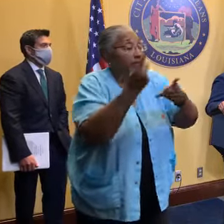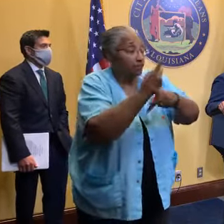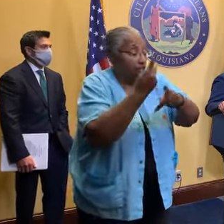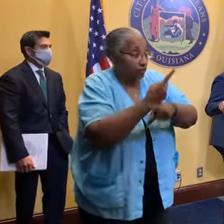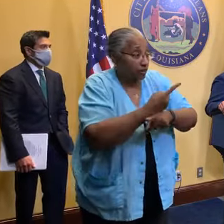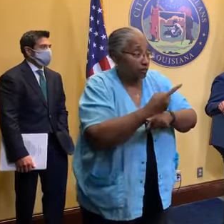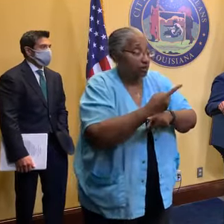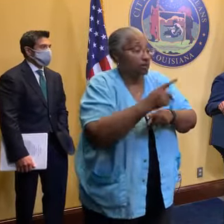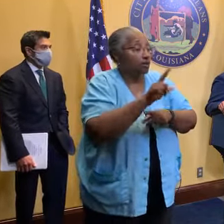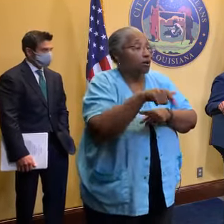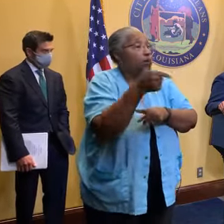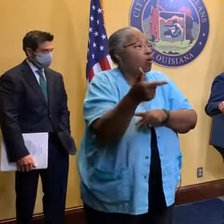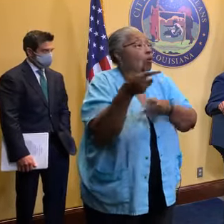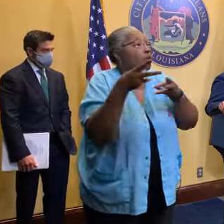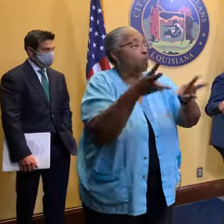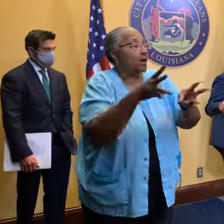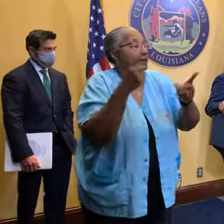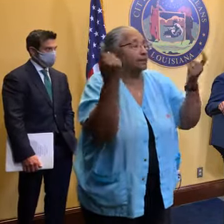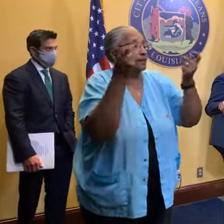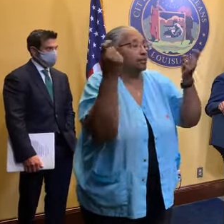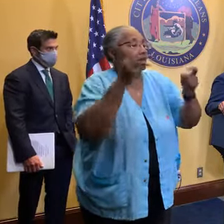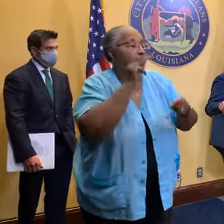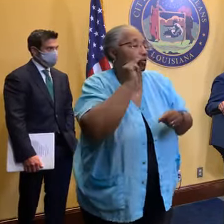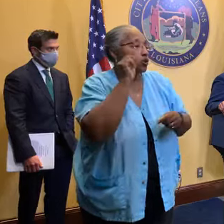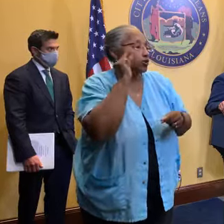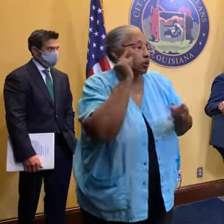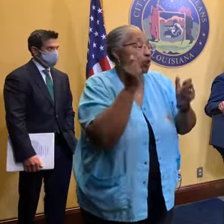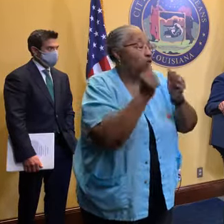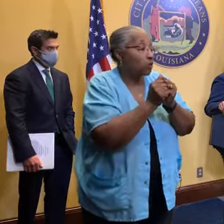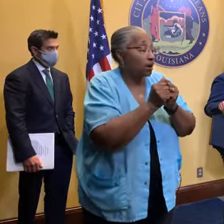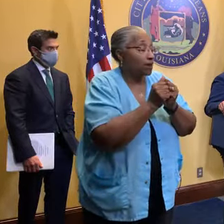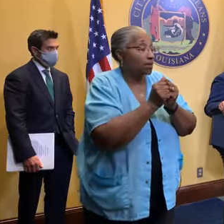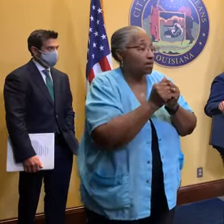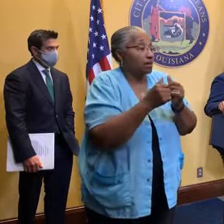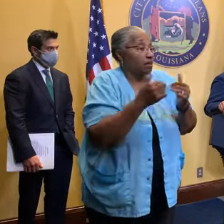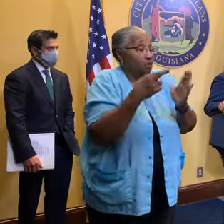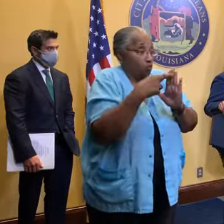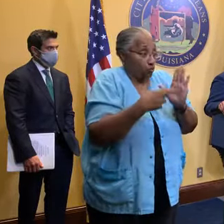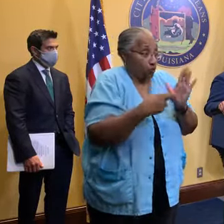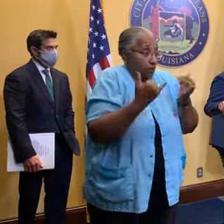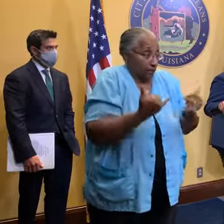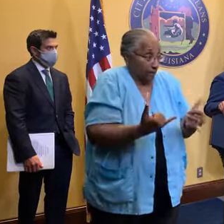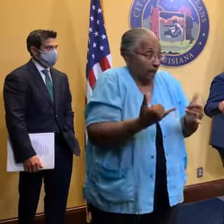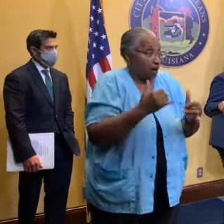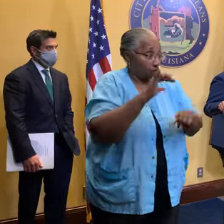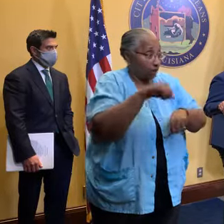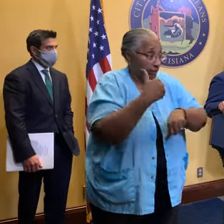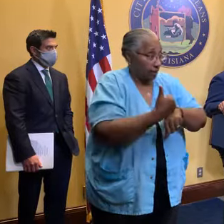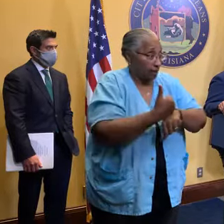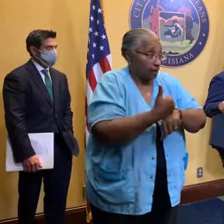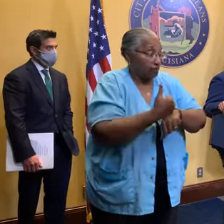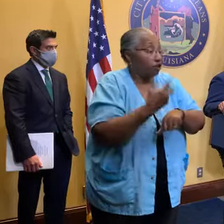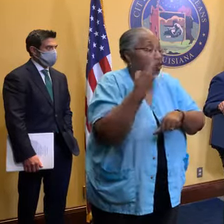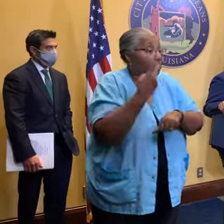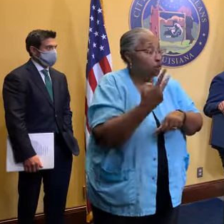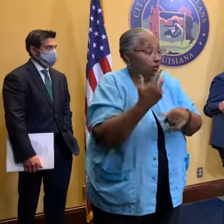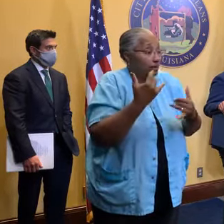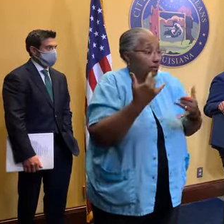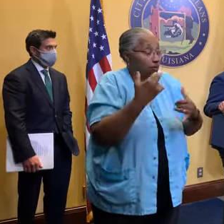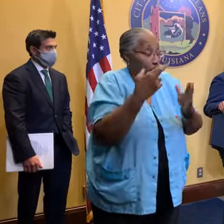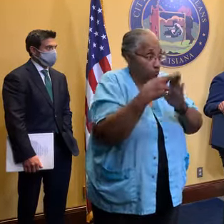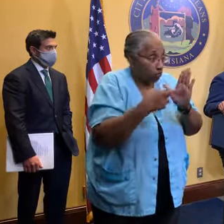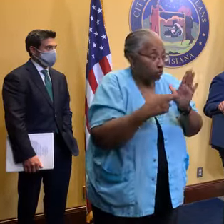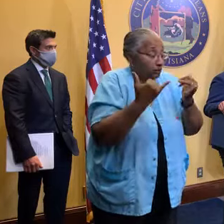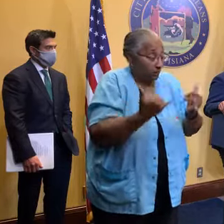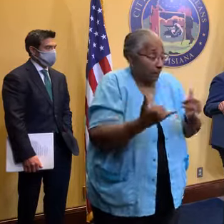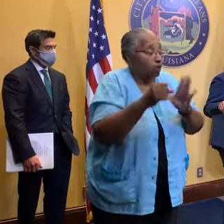to celebrate Mardi Gras given the current guidelines that are in place. And looking at the current guidelines that are in place